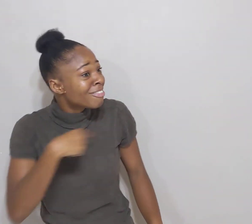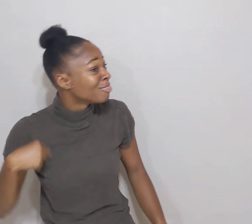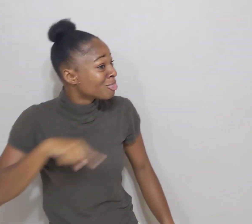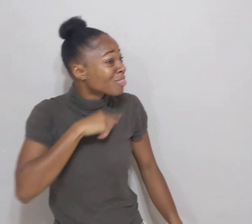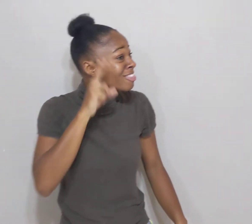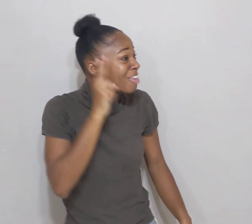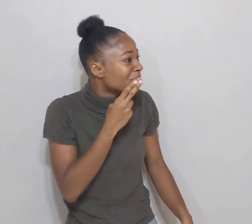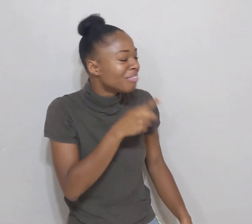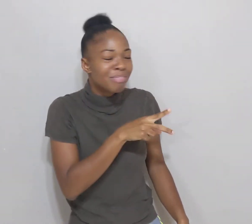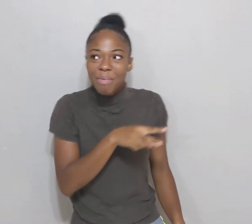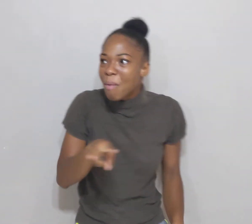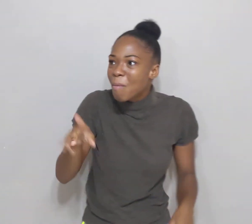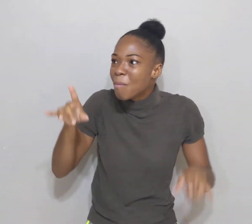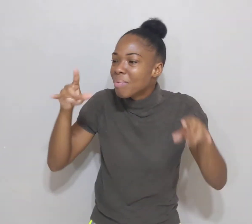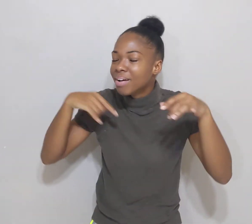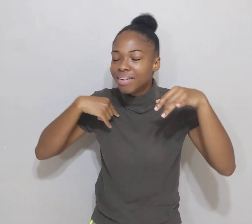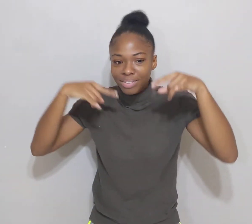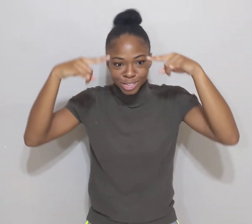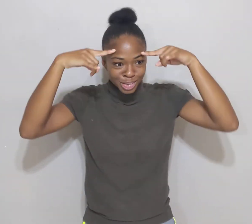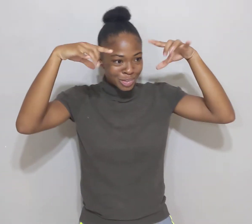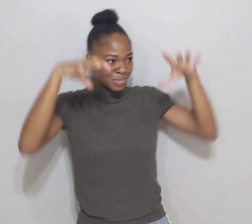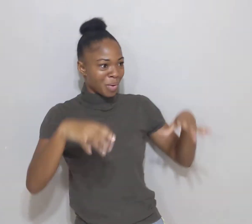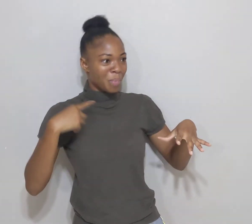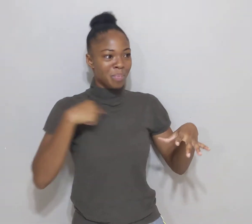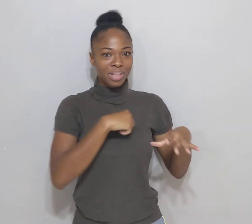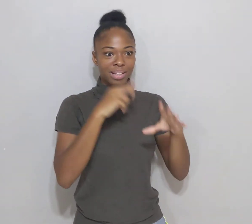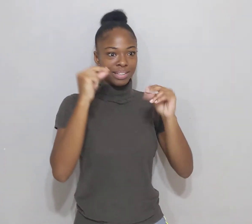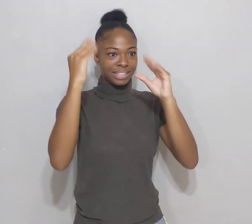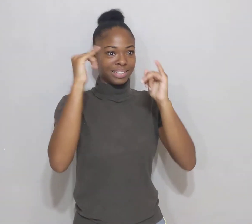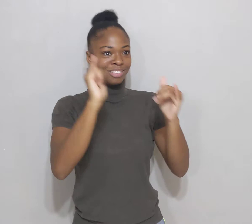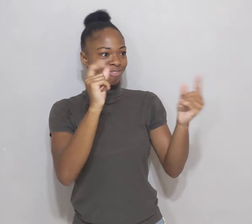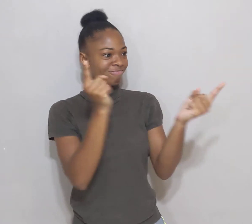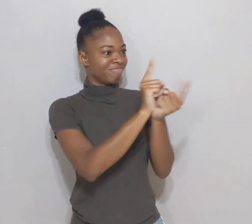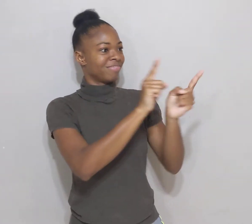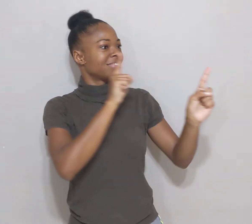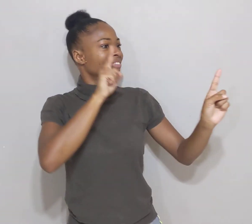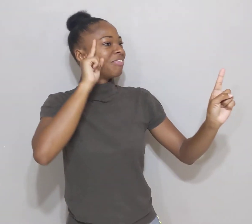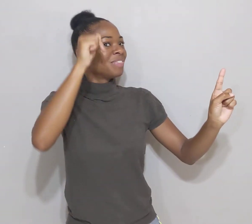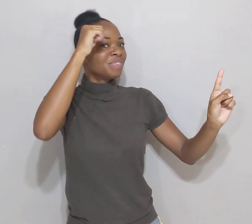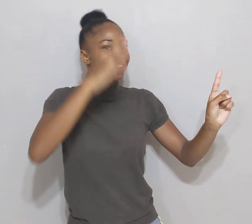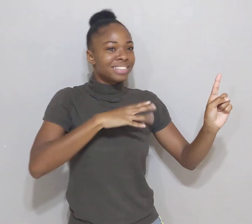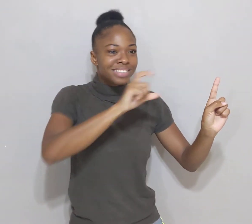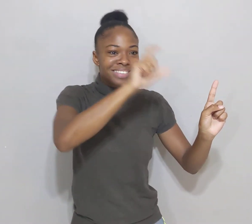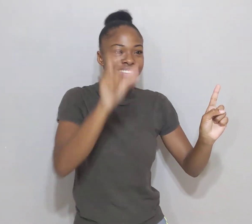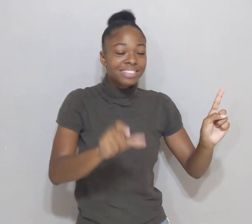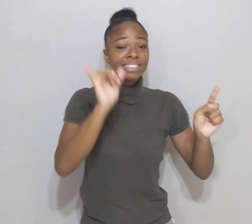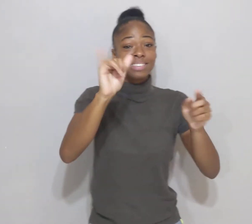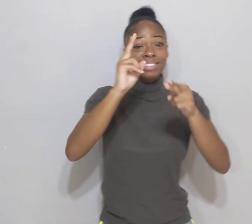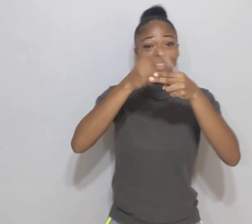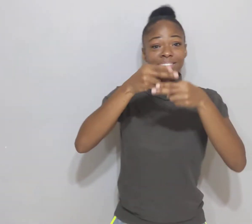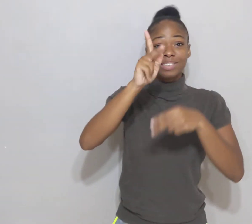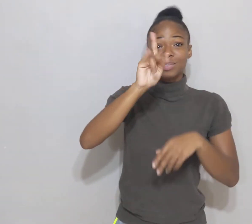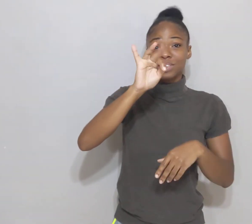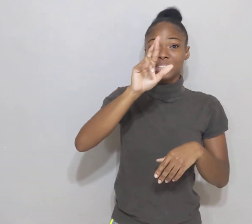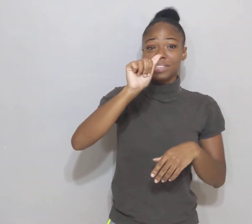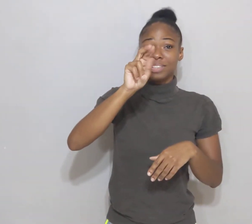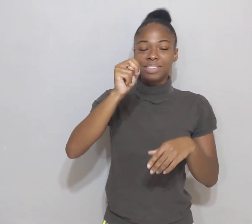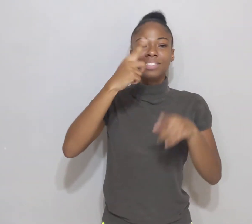deaf?" We're like, "Yeah, we're deaf." And all of us were so shocked that we had met this deaf man.